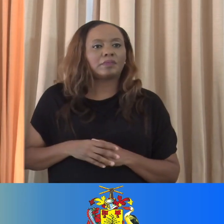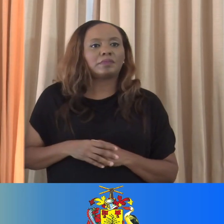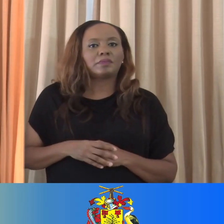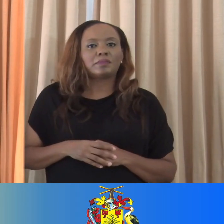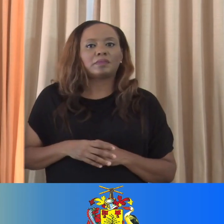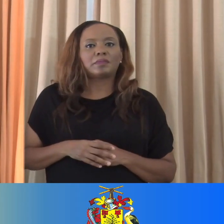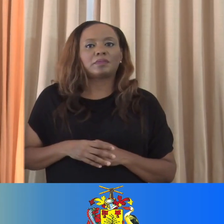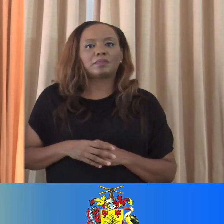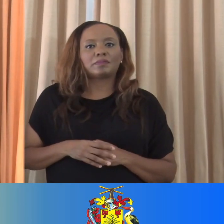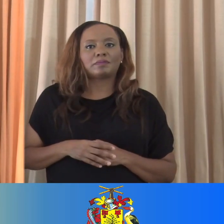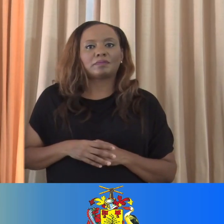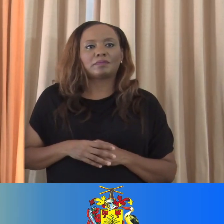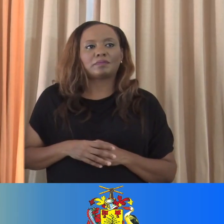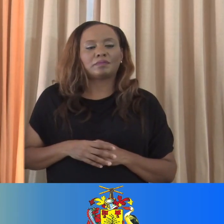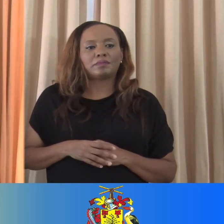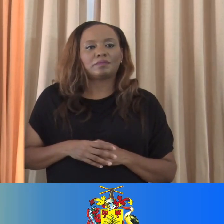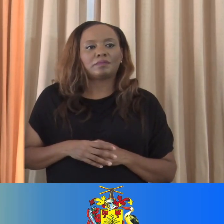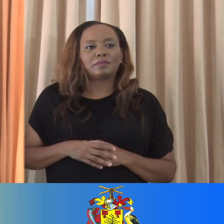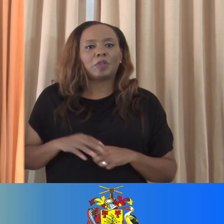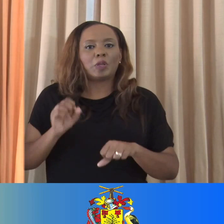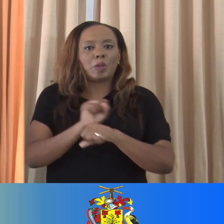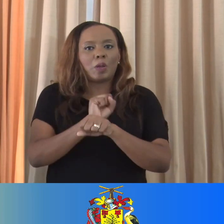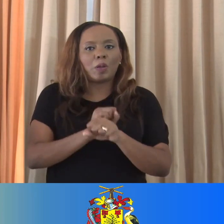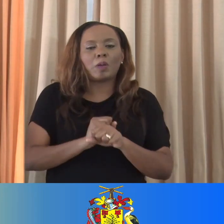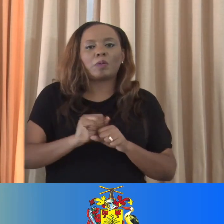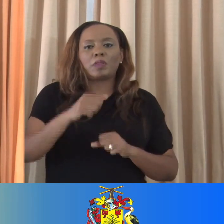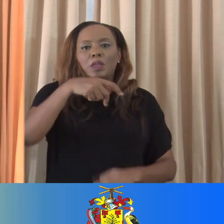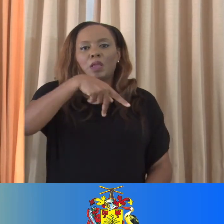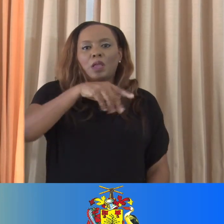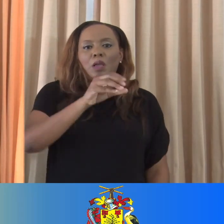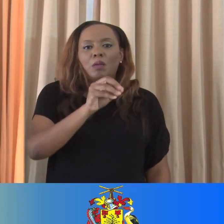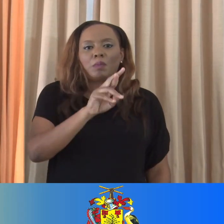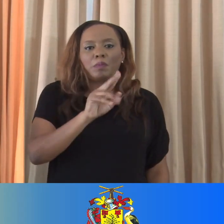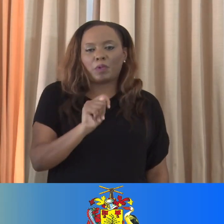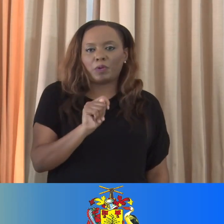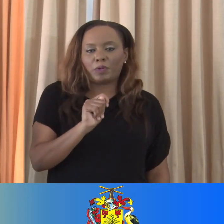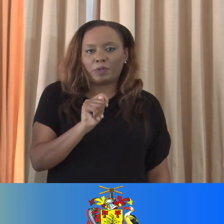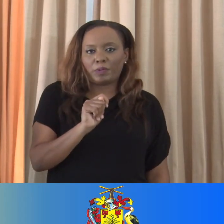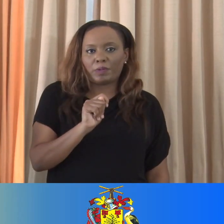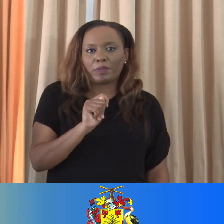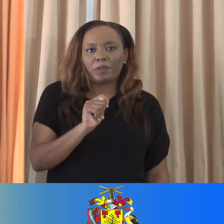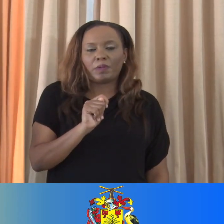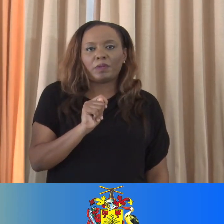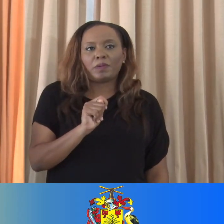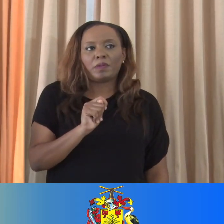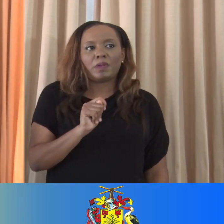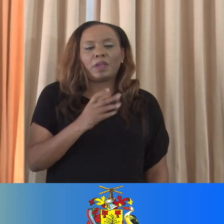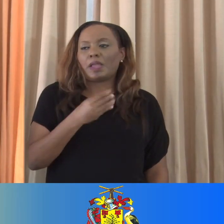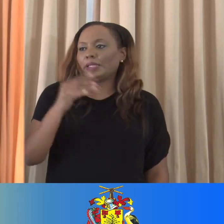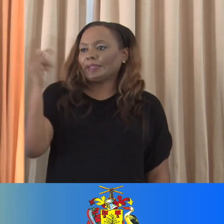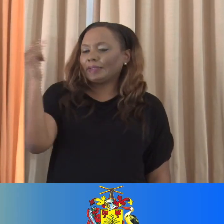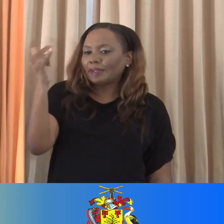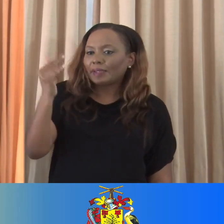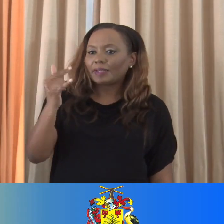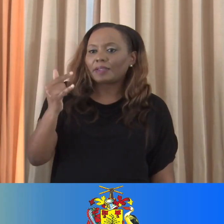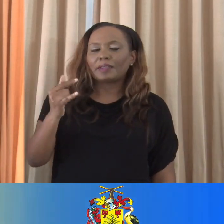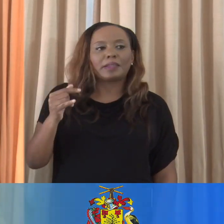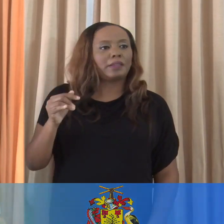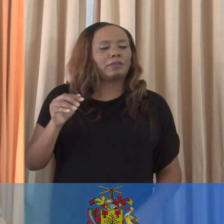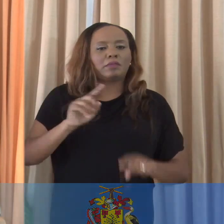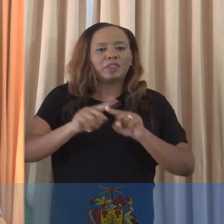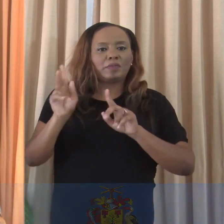in close cooperation with the Port Authority and our airline and ground handling